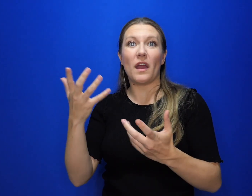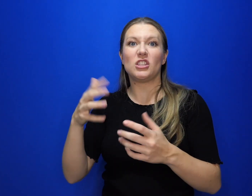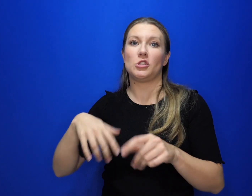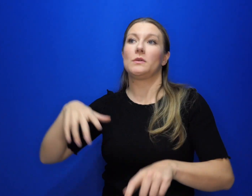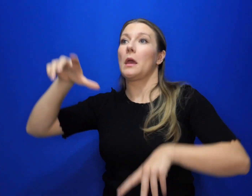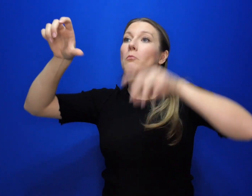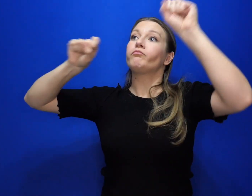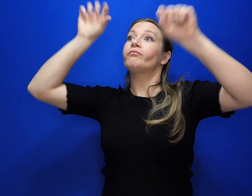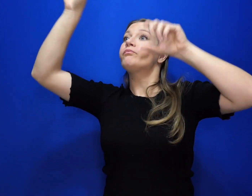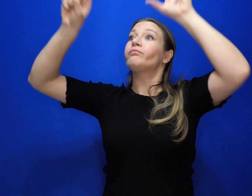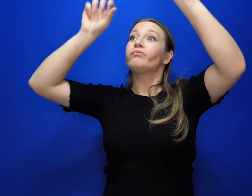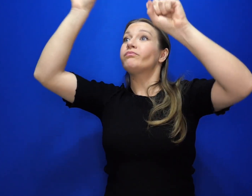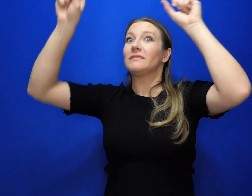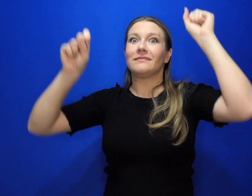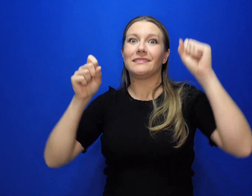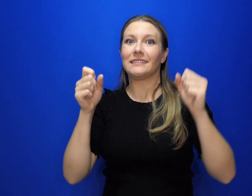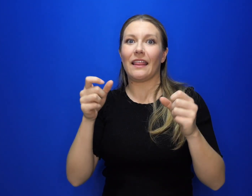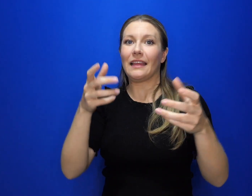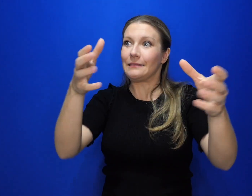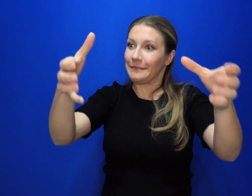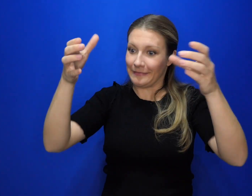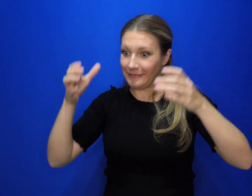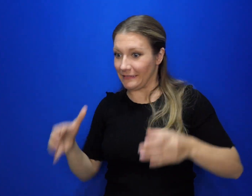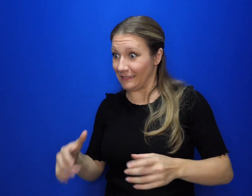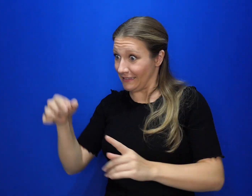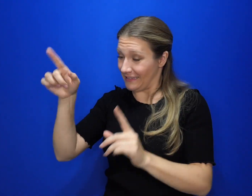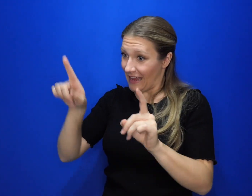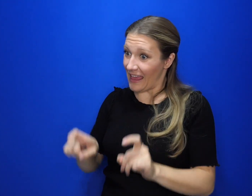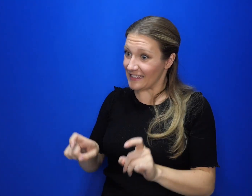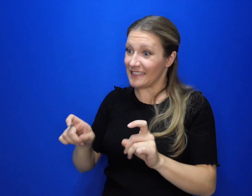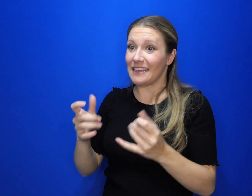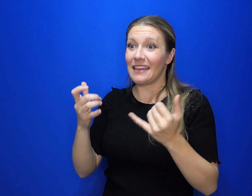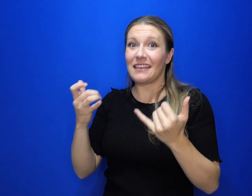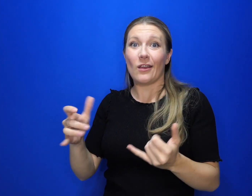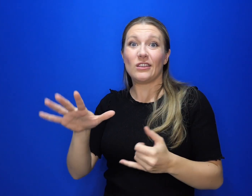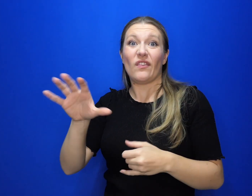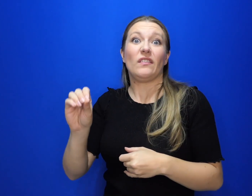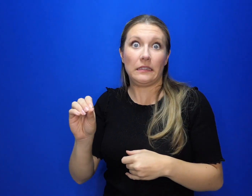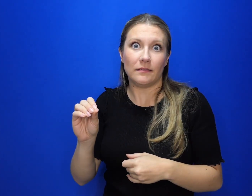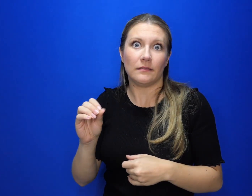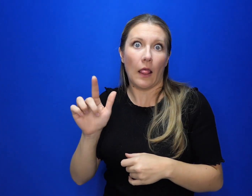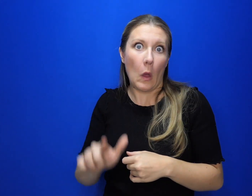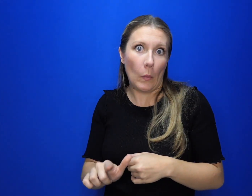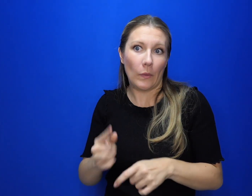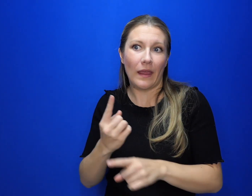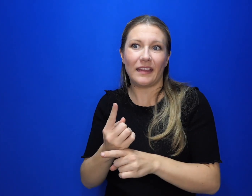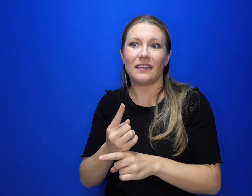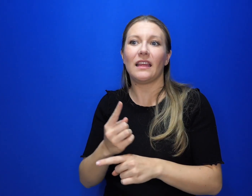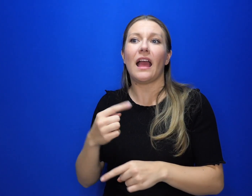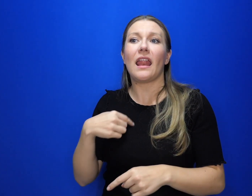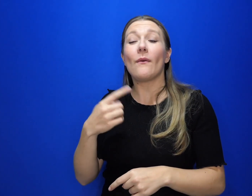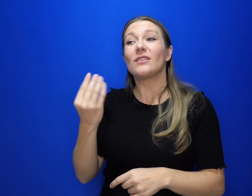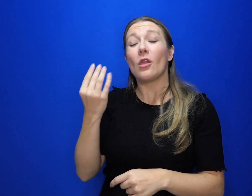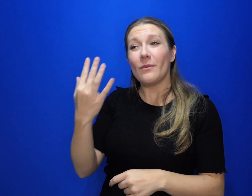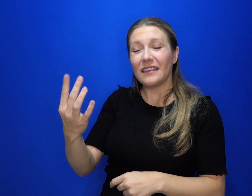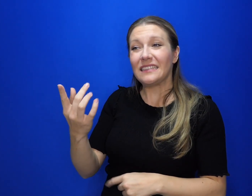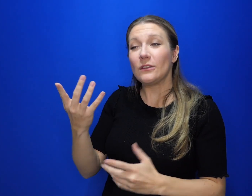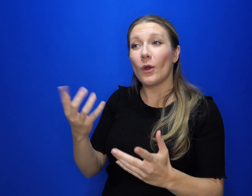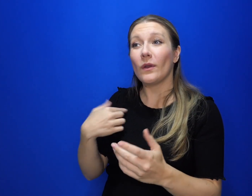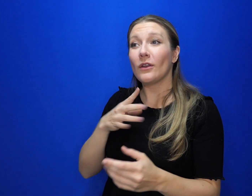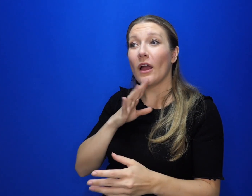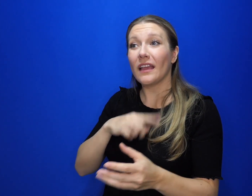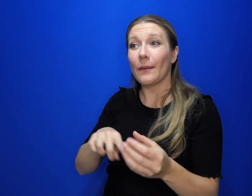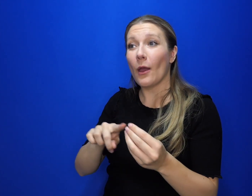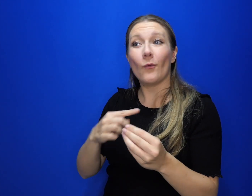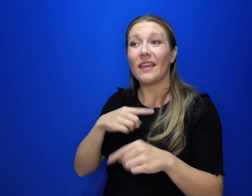inside. And I then went to the school and said, look, this is what I was telling you about. Like, we can't just hope that the nice person in the nurse's